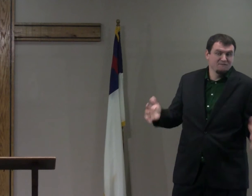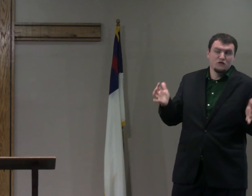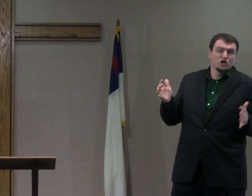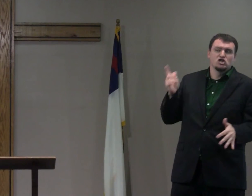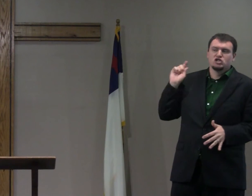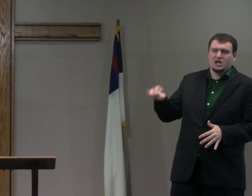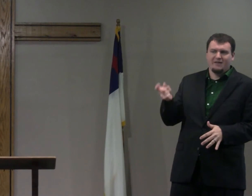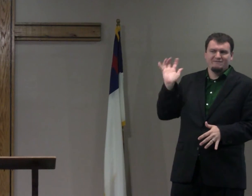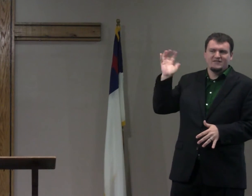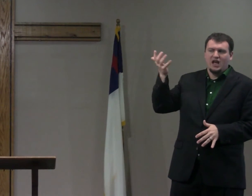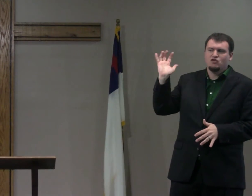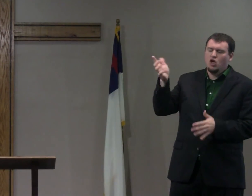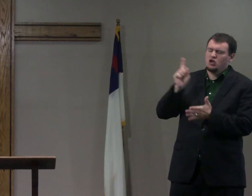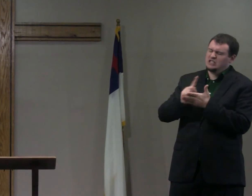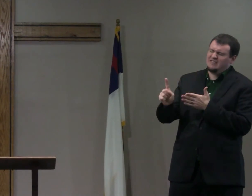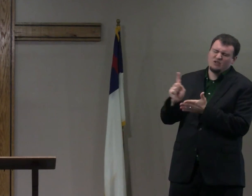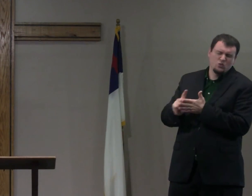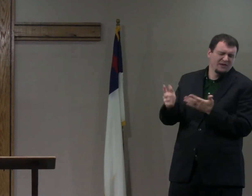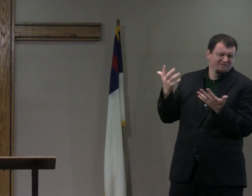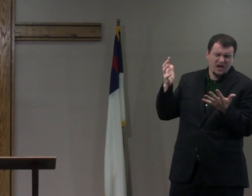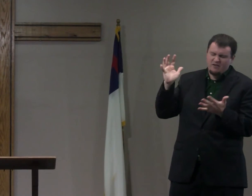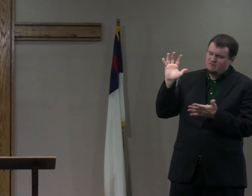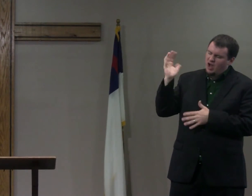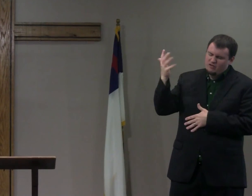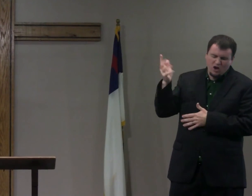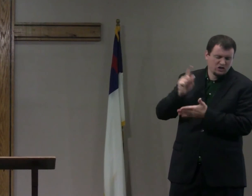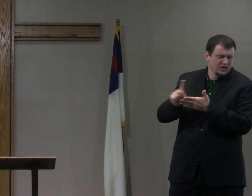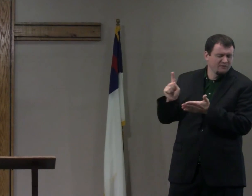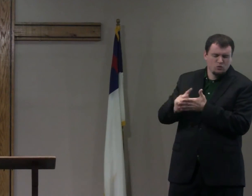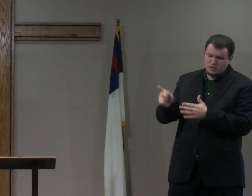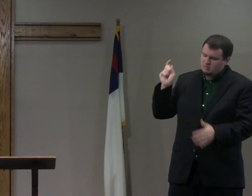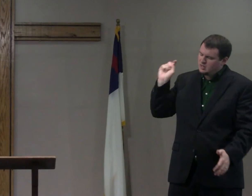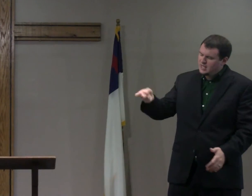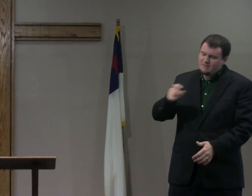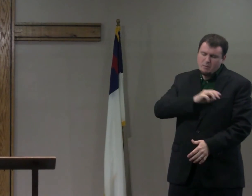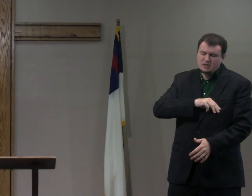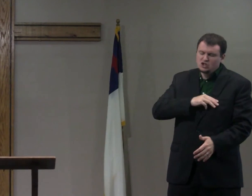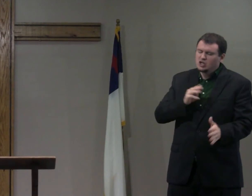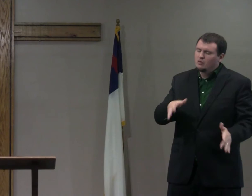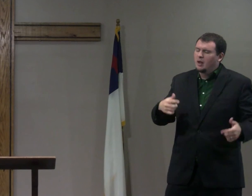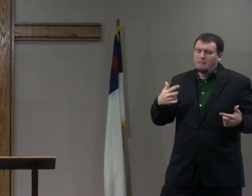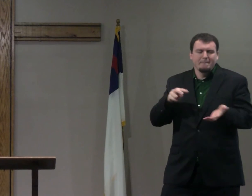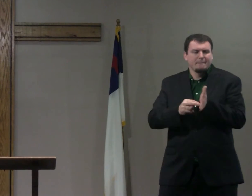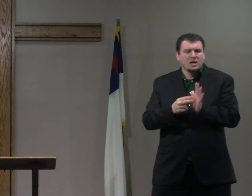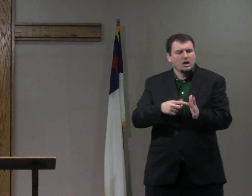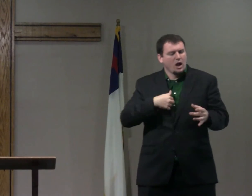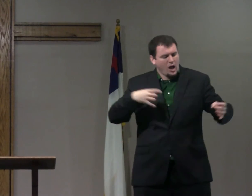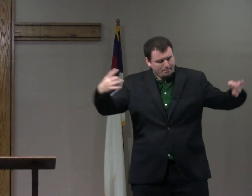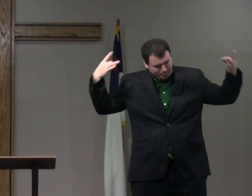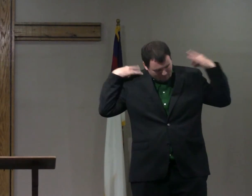missionary. I already gave them. I'm going to give $5 a week, and that's all. So that